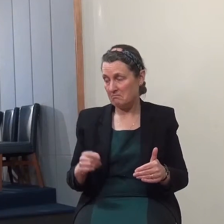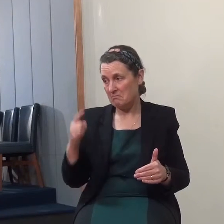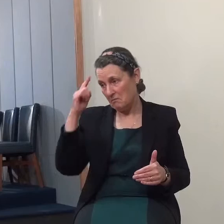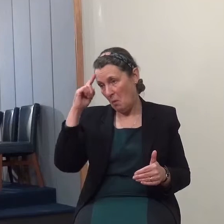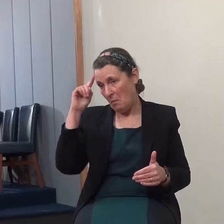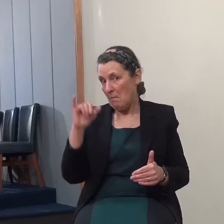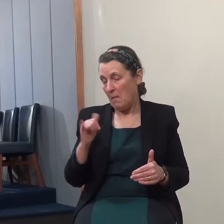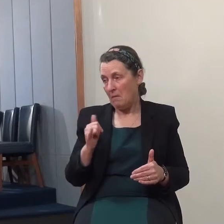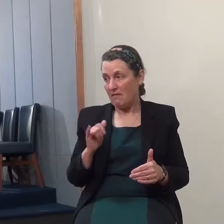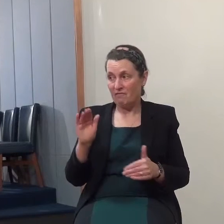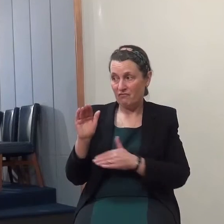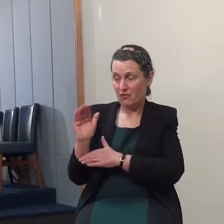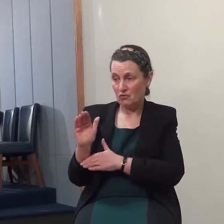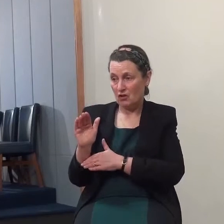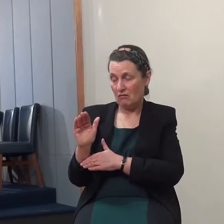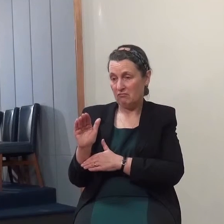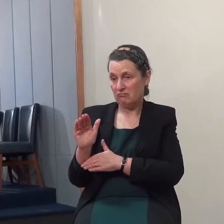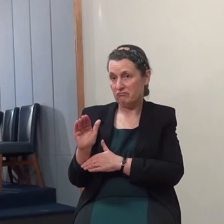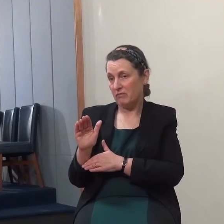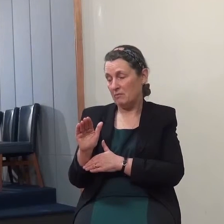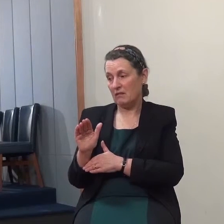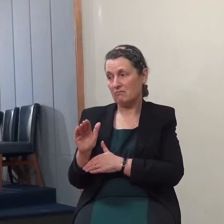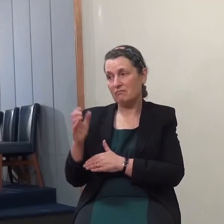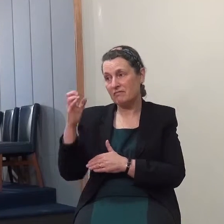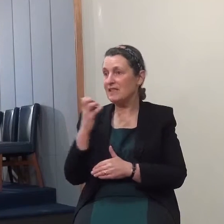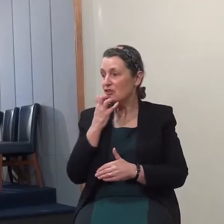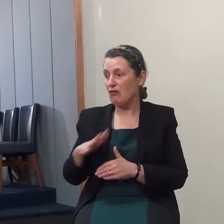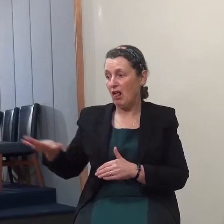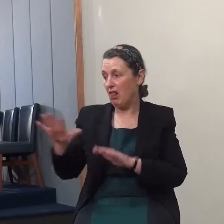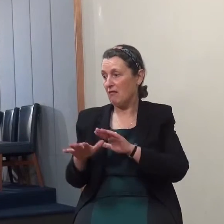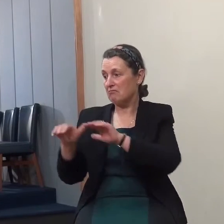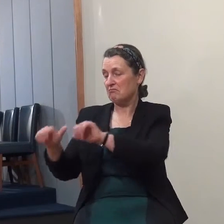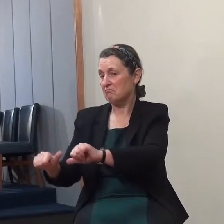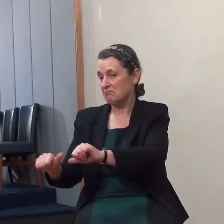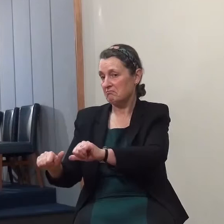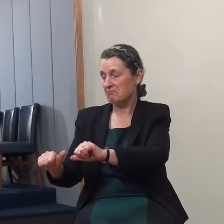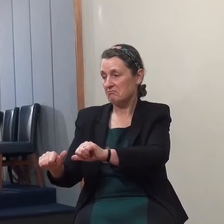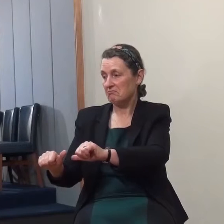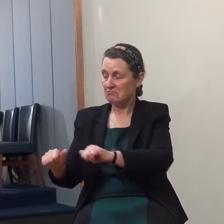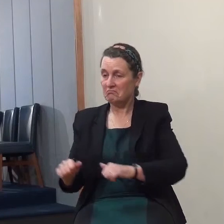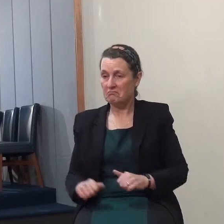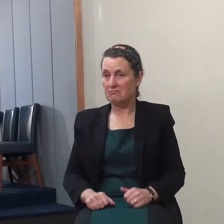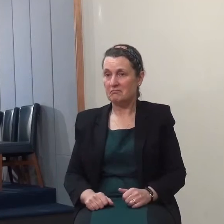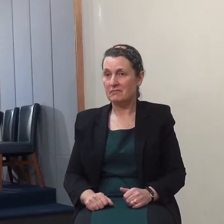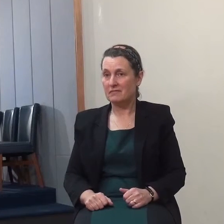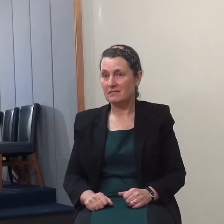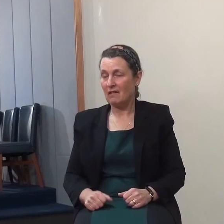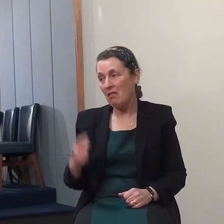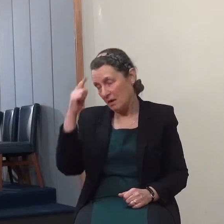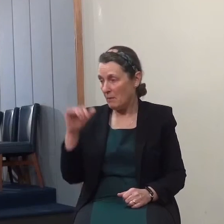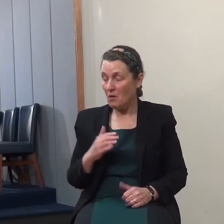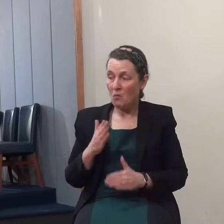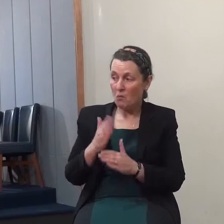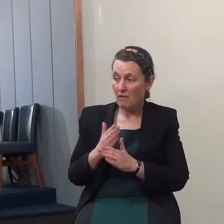peaceful means, hopefully, but they wouldn't expect that they would be sitting in state in Jerusalem. They would work for him